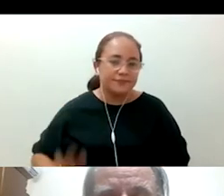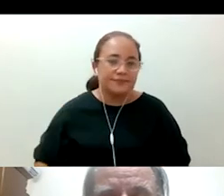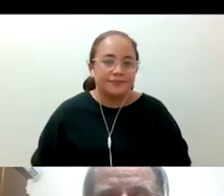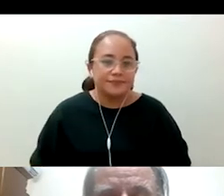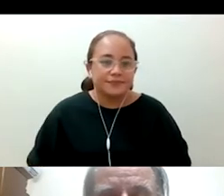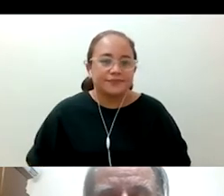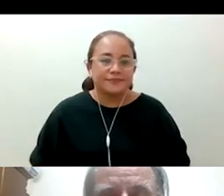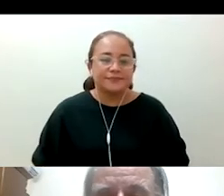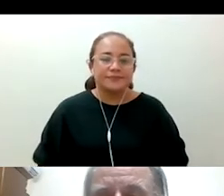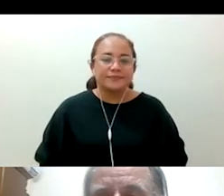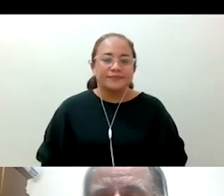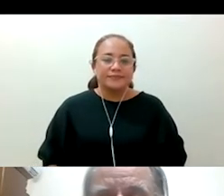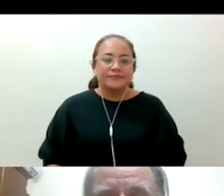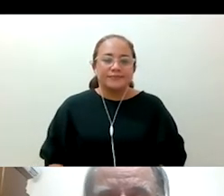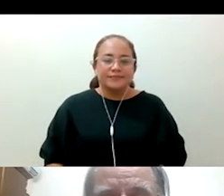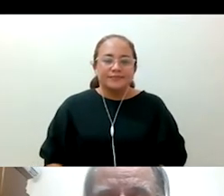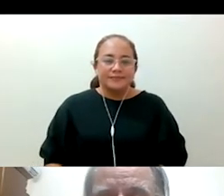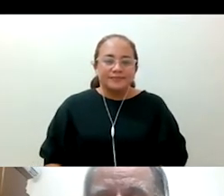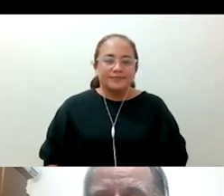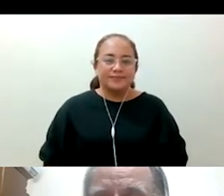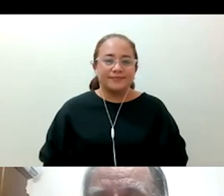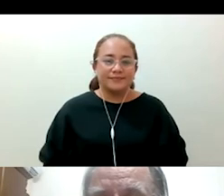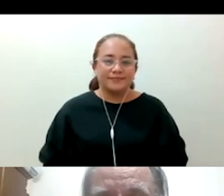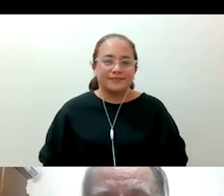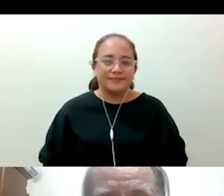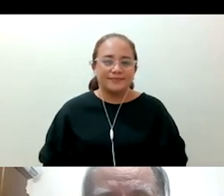All right, so basically,